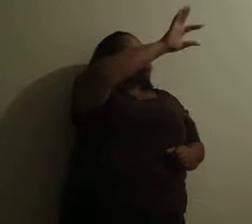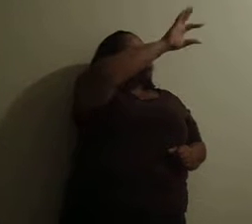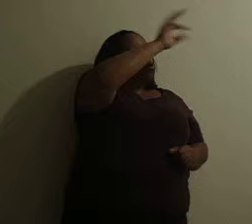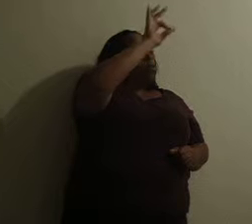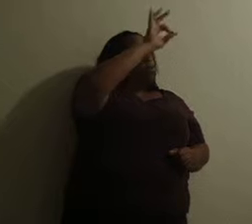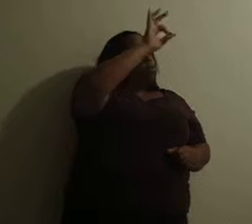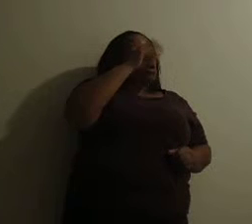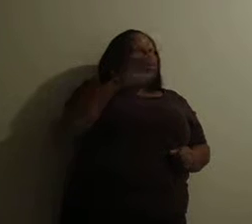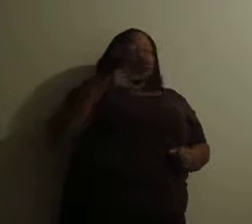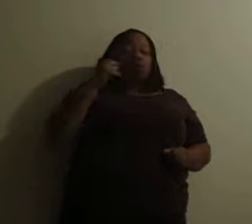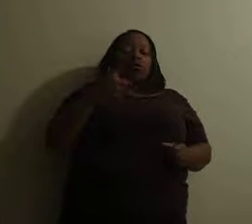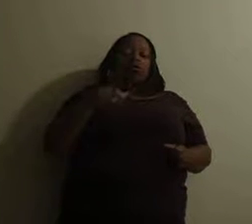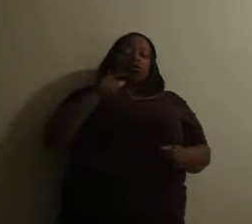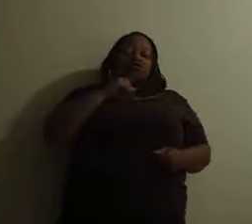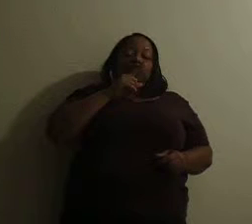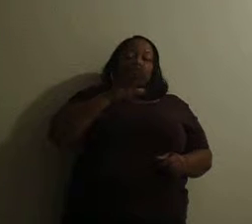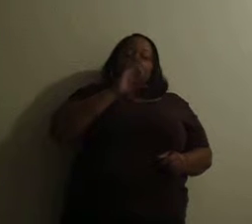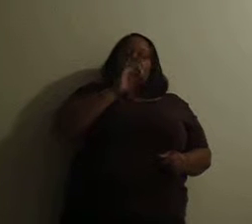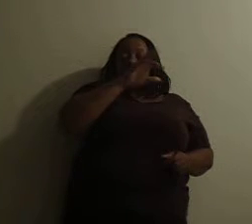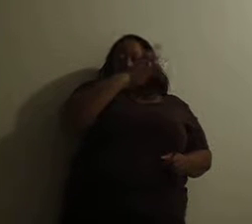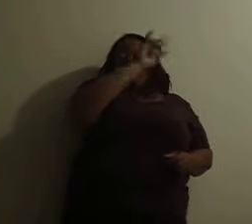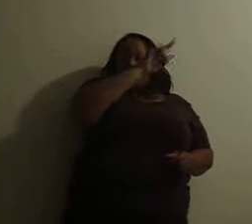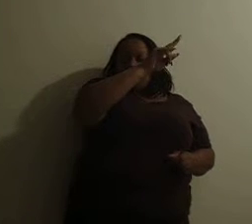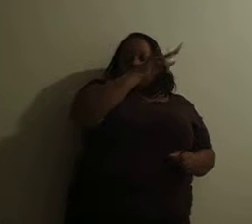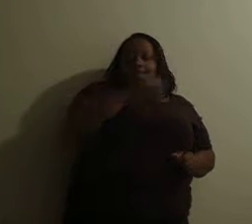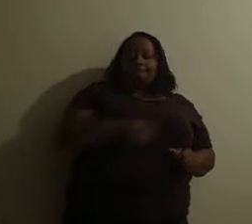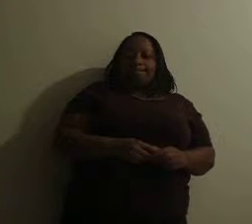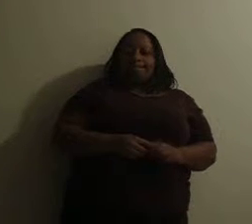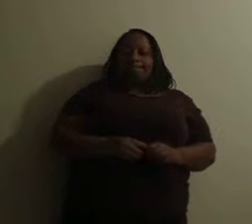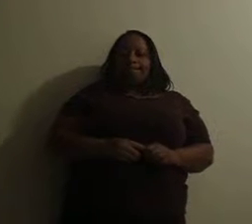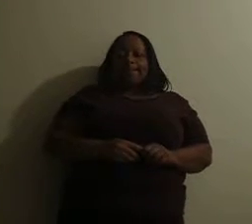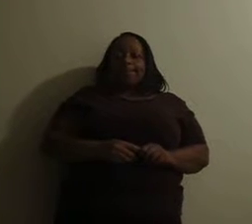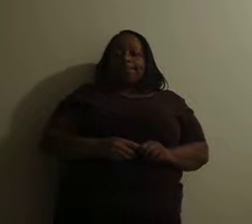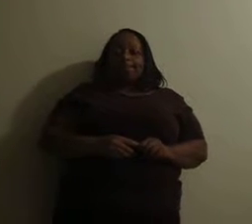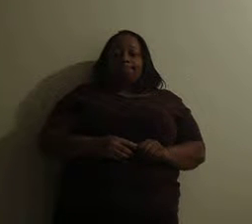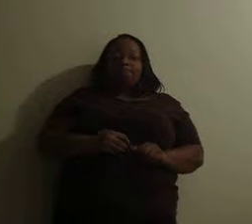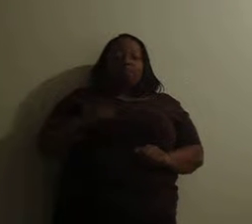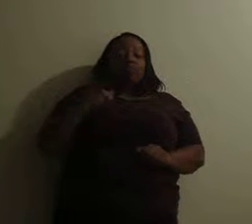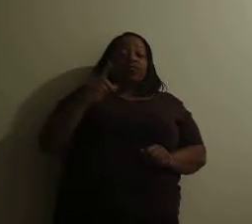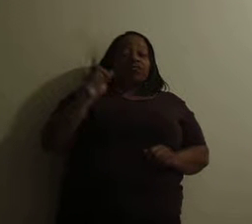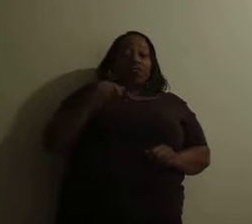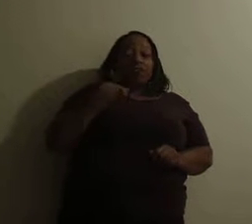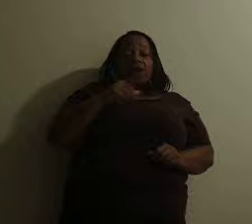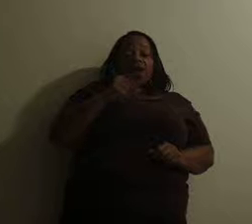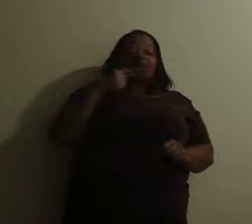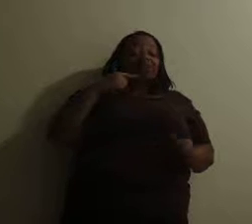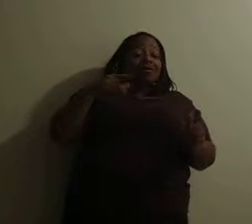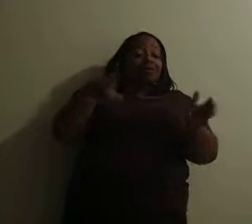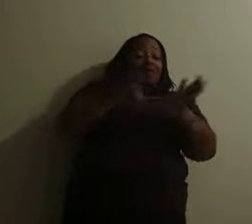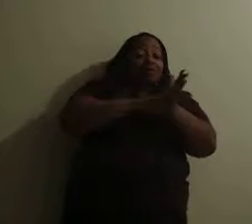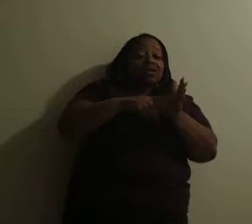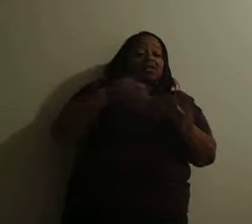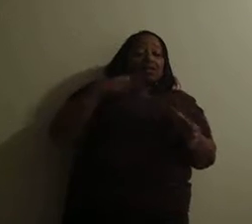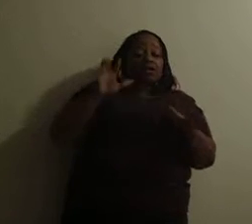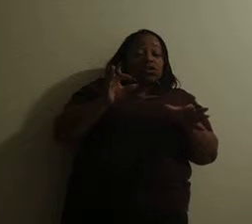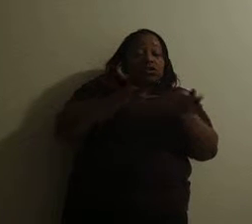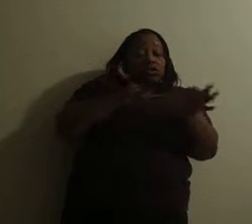that topic. And the activity that I just described really involves a lot of skill. I